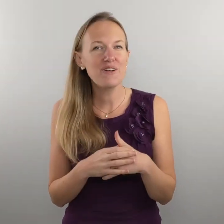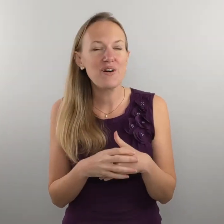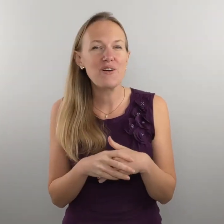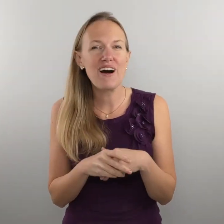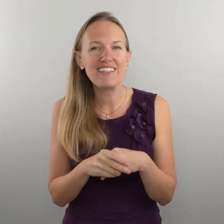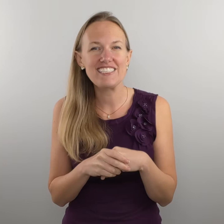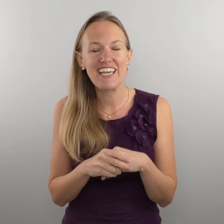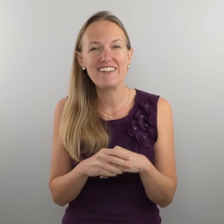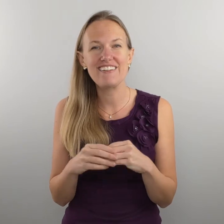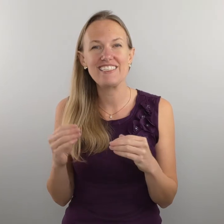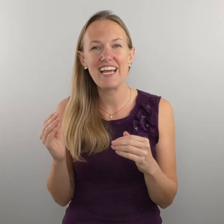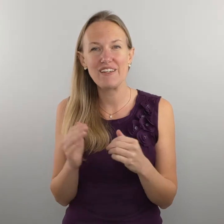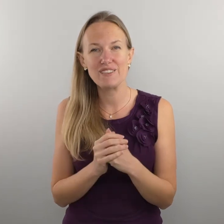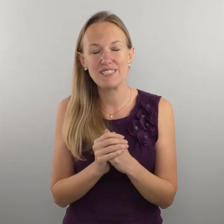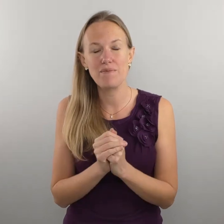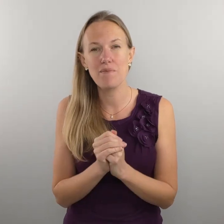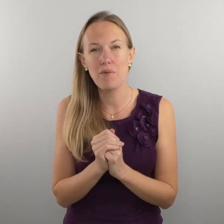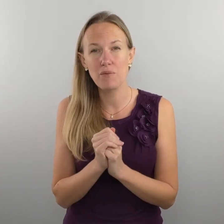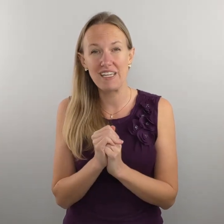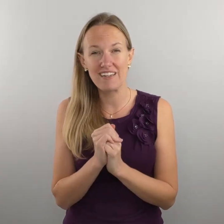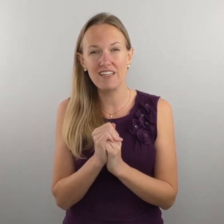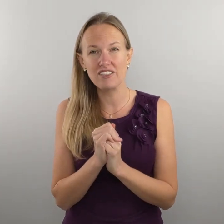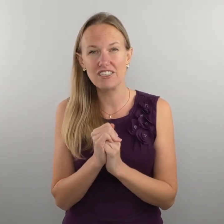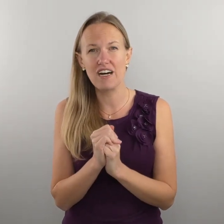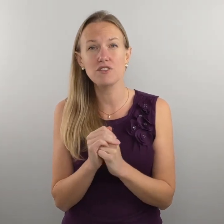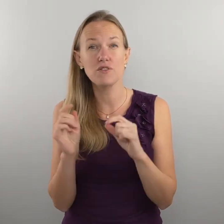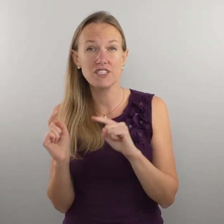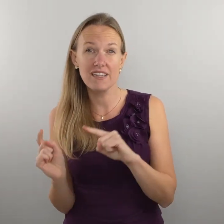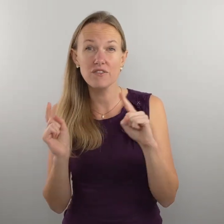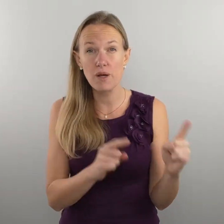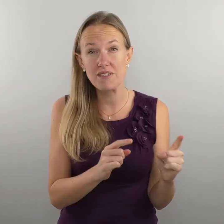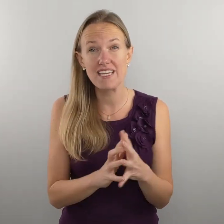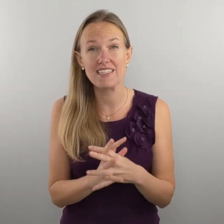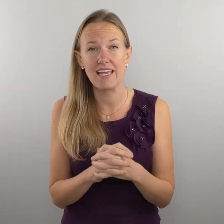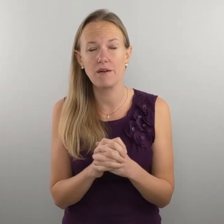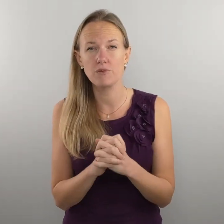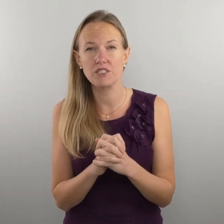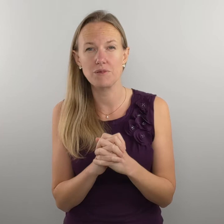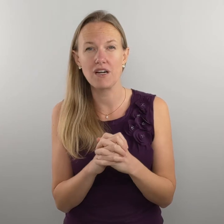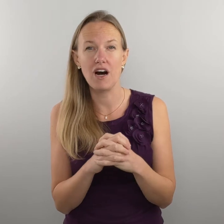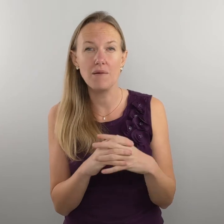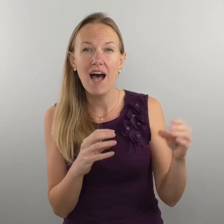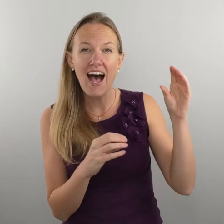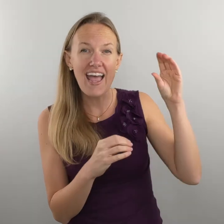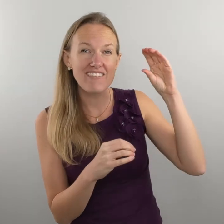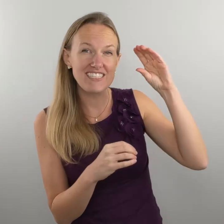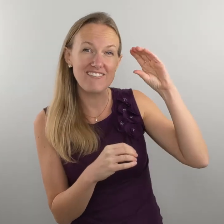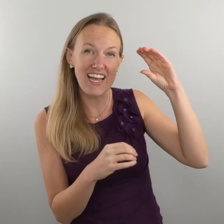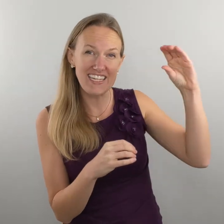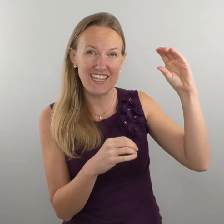go on the channel and check out some more beginner level songs, or if you check out the website, signlanguageworship.com, I have it divided there